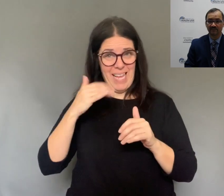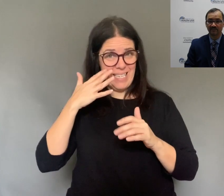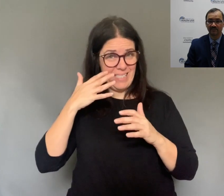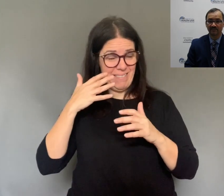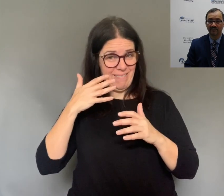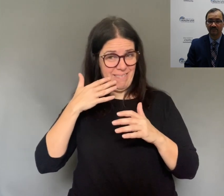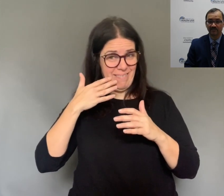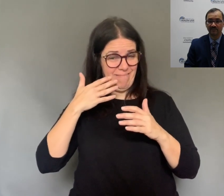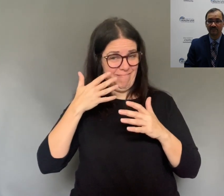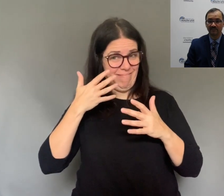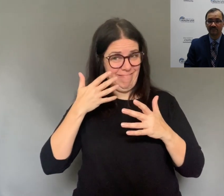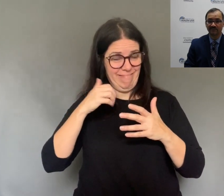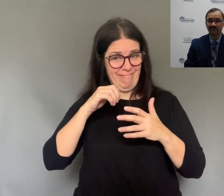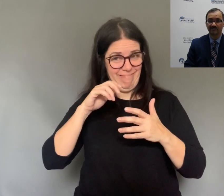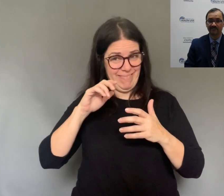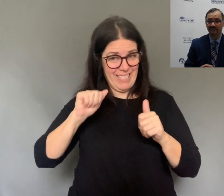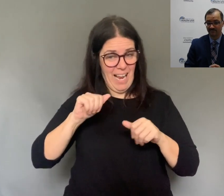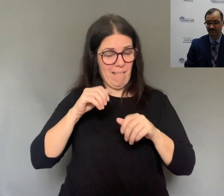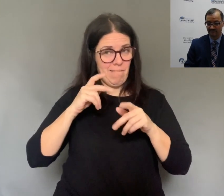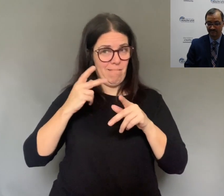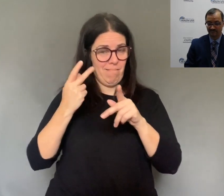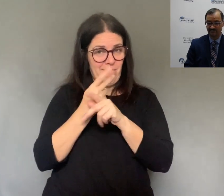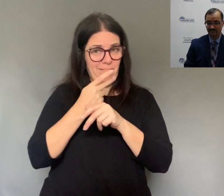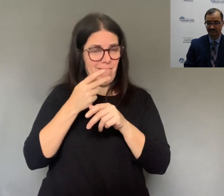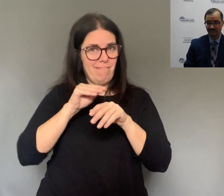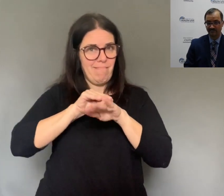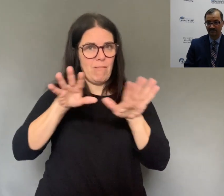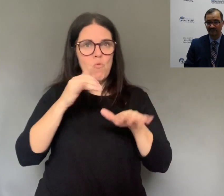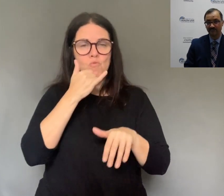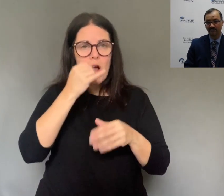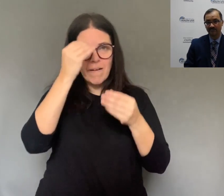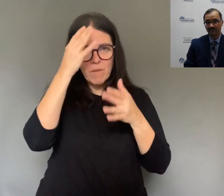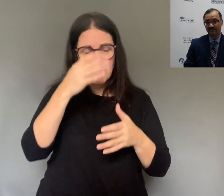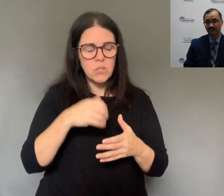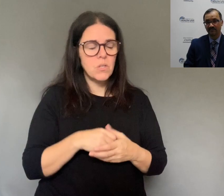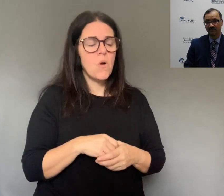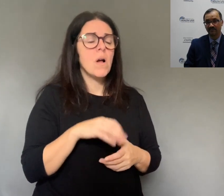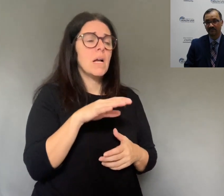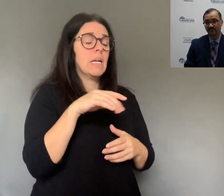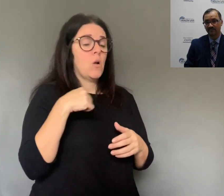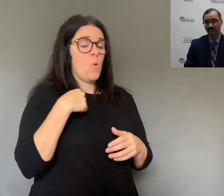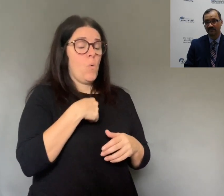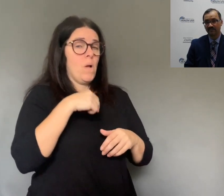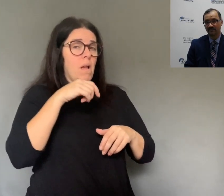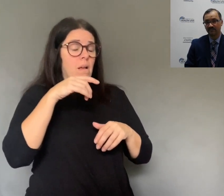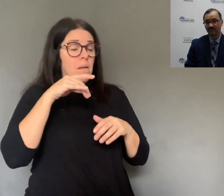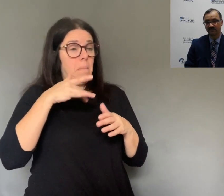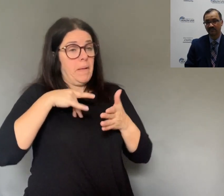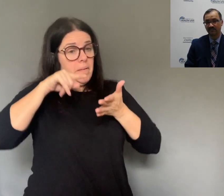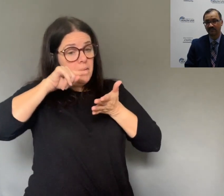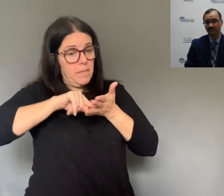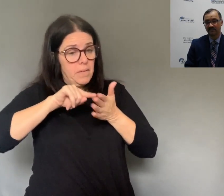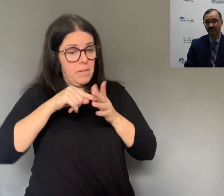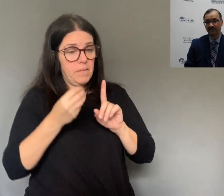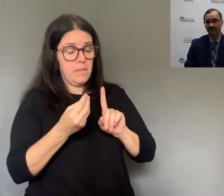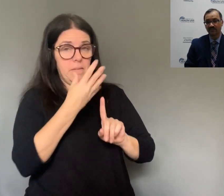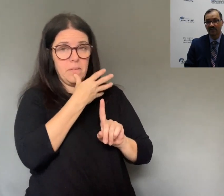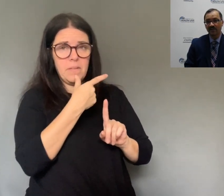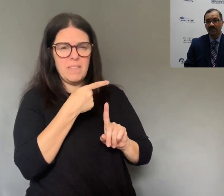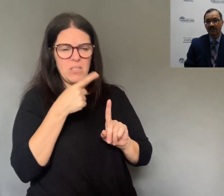do a comparison based on 100,000 population. Does it give a false impression when you compare large sized regions to small regions?